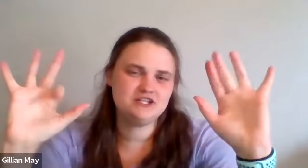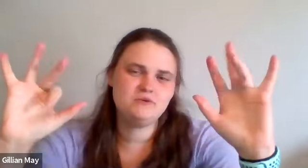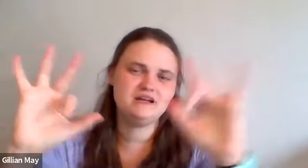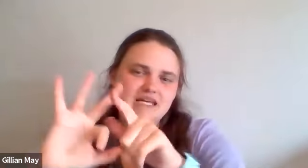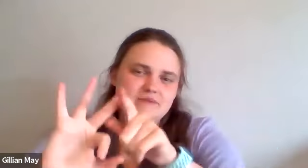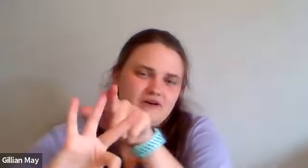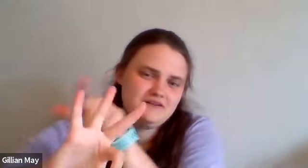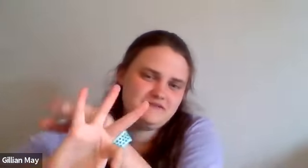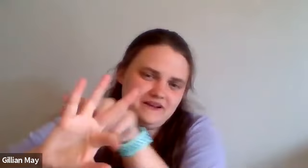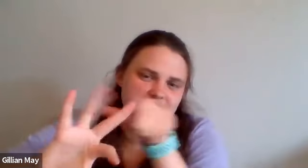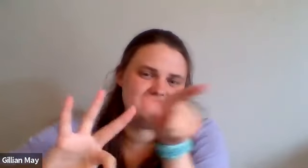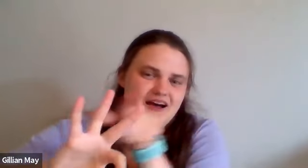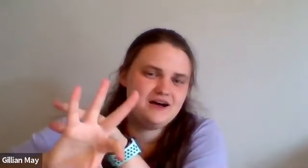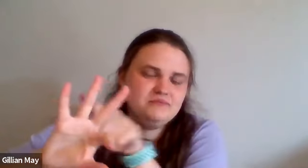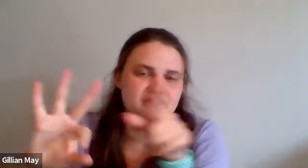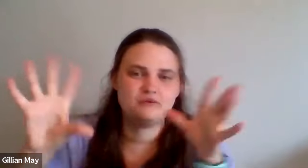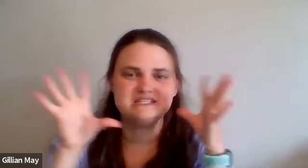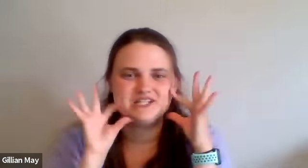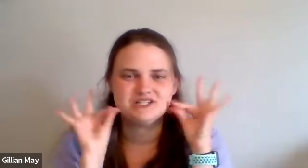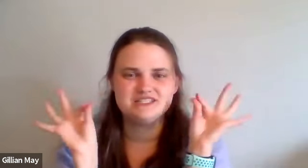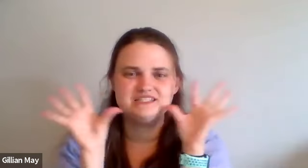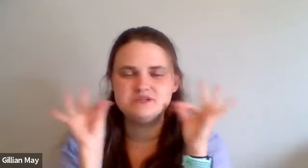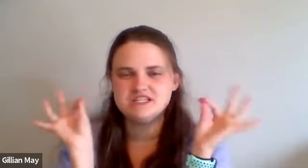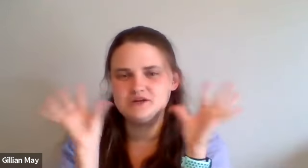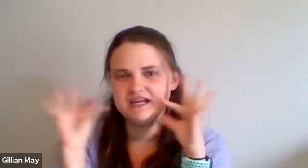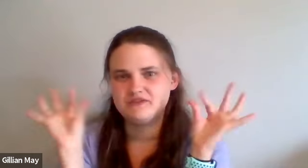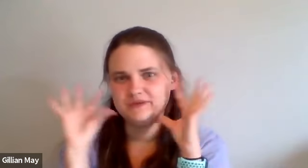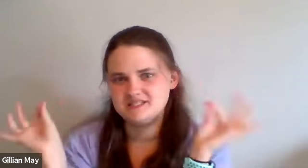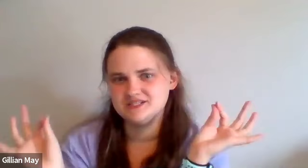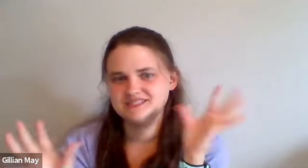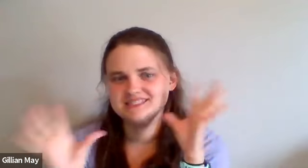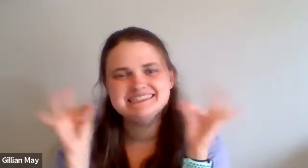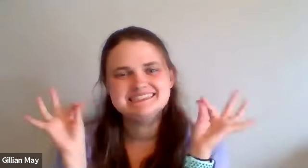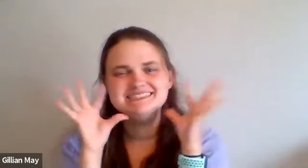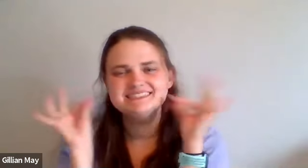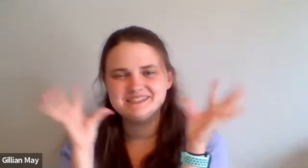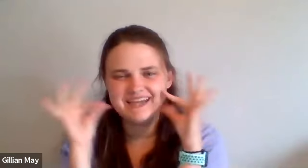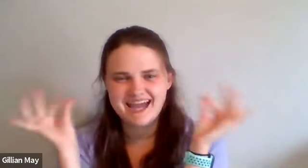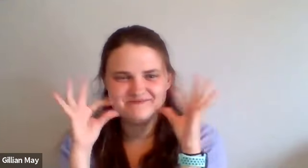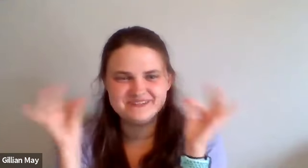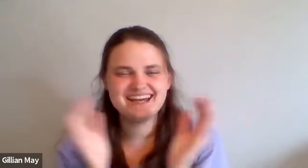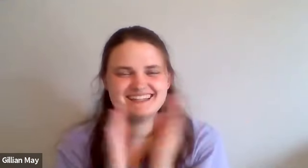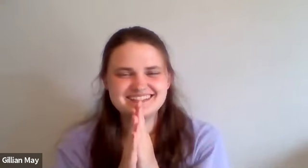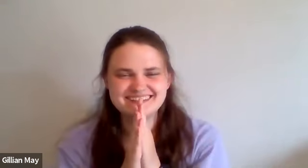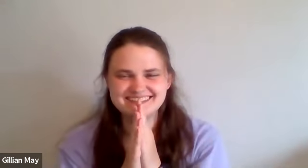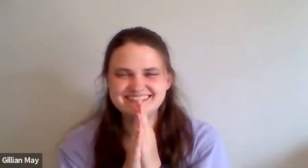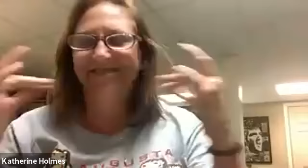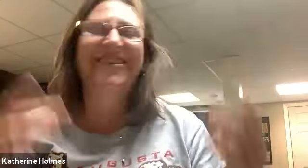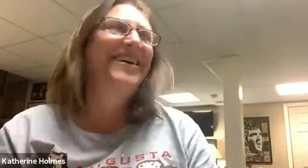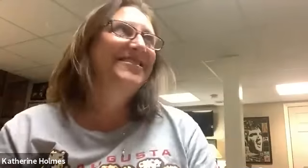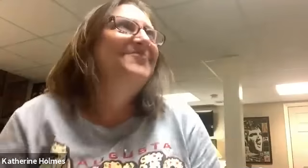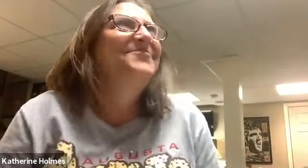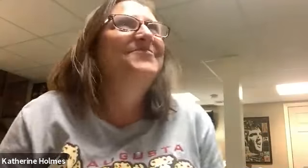you want to keep all your fingers up like the whiskers. It's almost like you're making the whiskers. So cat. I remember yes, the good. whiskers. Okay.